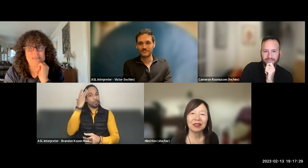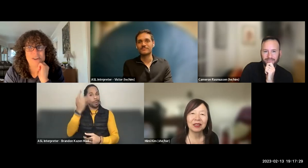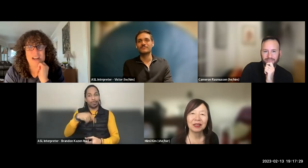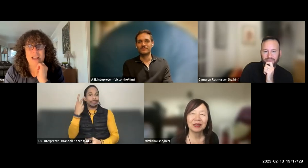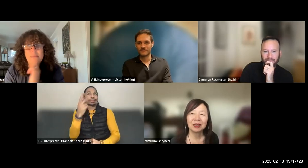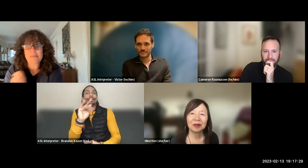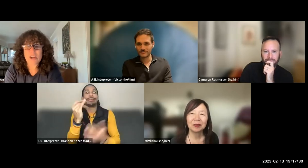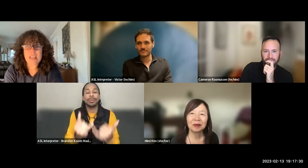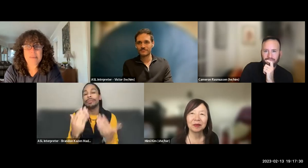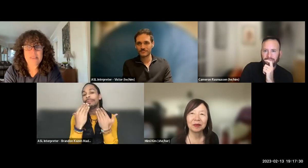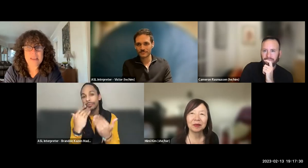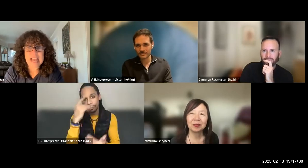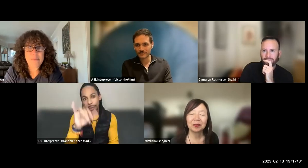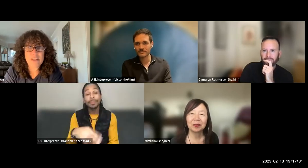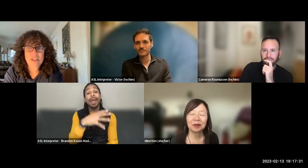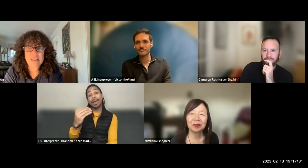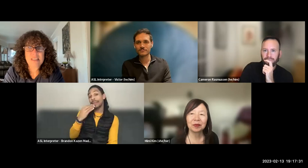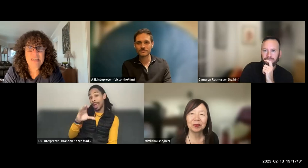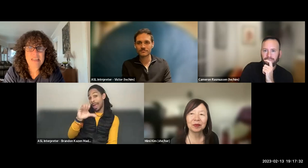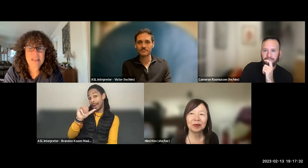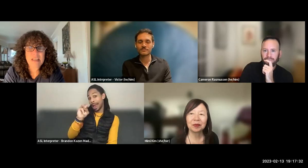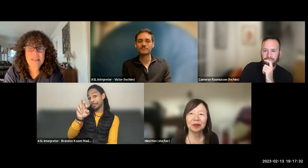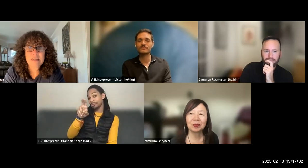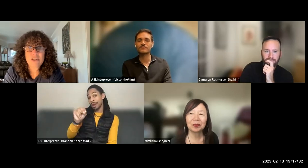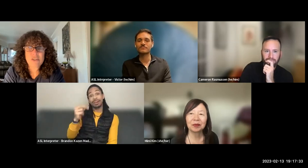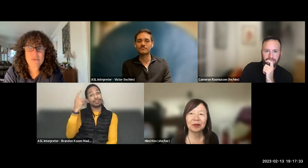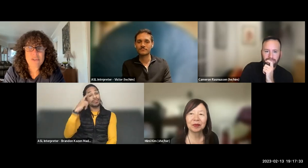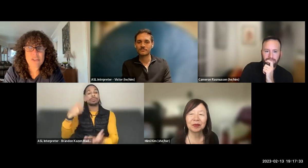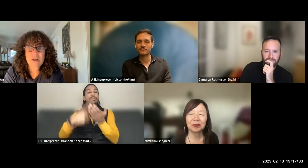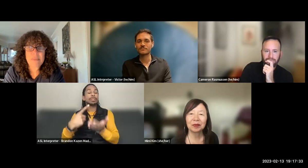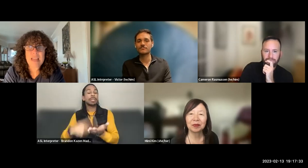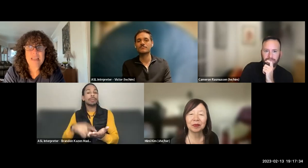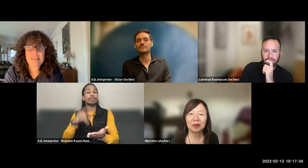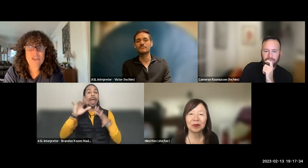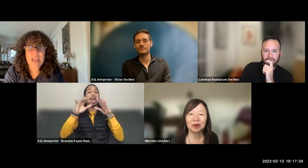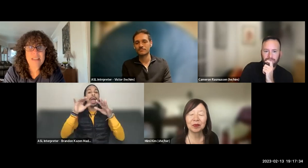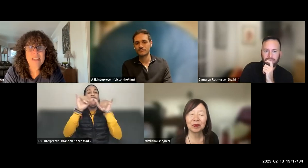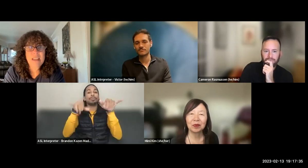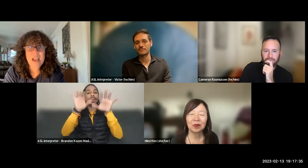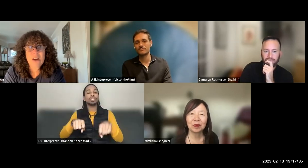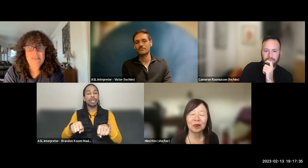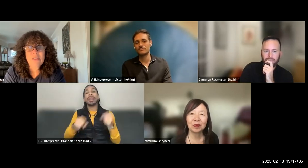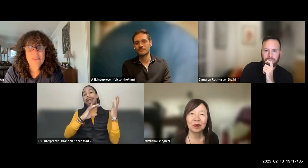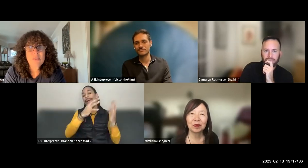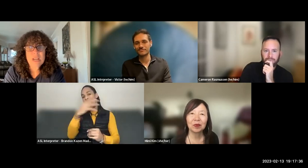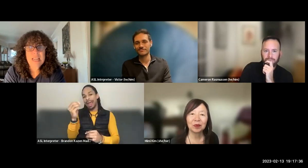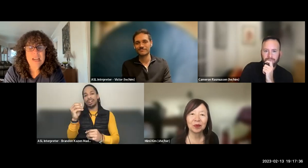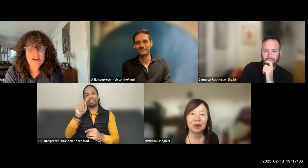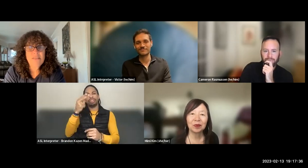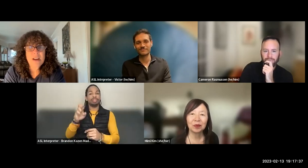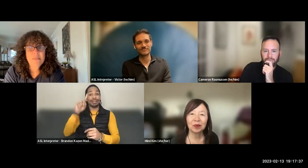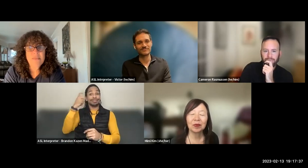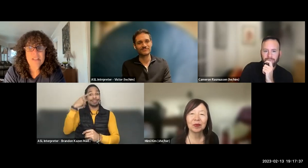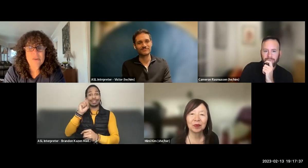you, Cameron, for talking about the abolition in the state discussion tool. Just drop that in the chat. All right, folks, we're